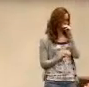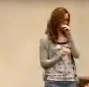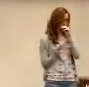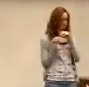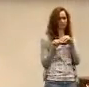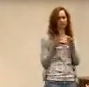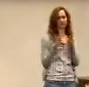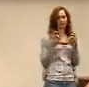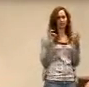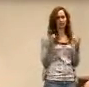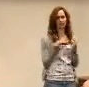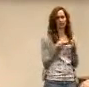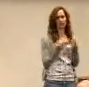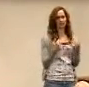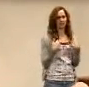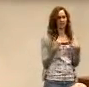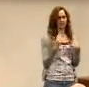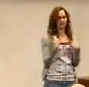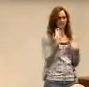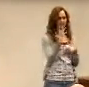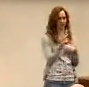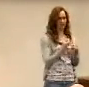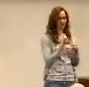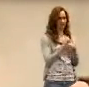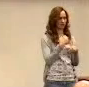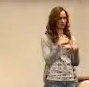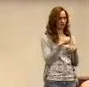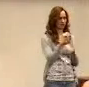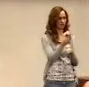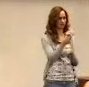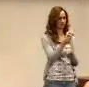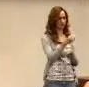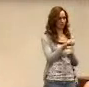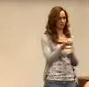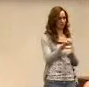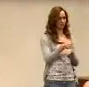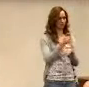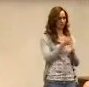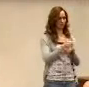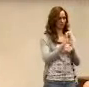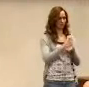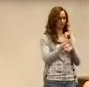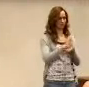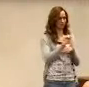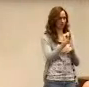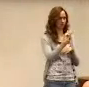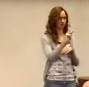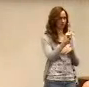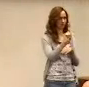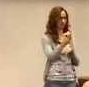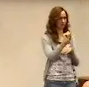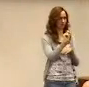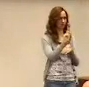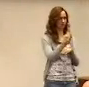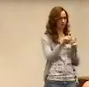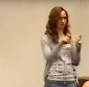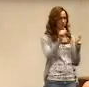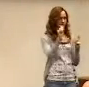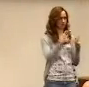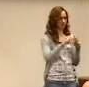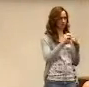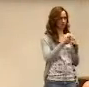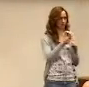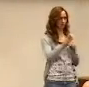This family has spent the last 5 years in New Zealand planting a church in Auckland, the largest city of that